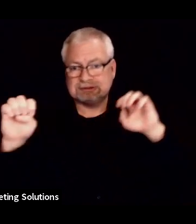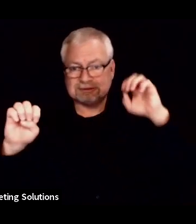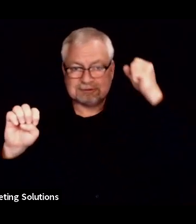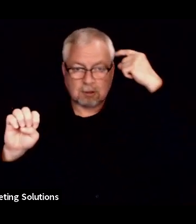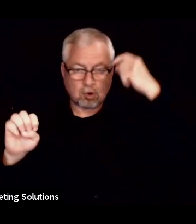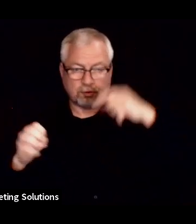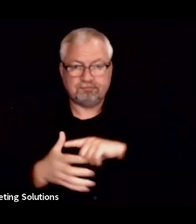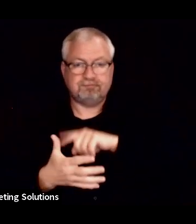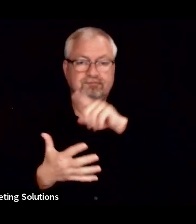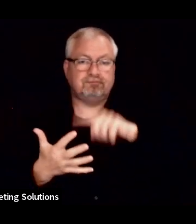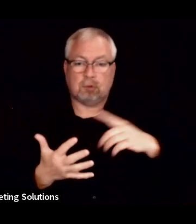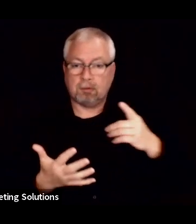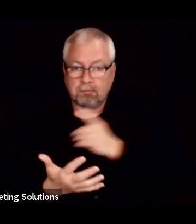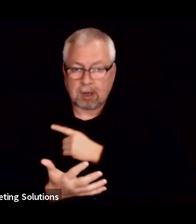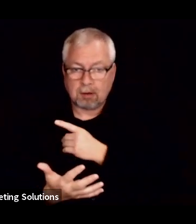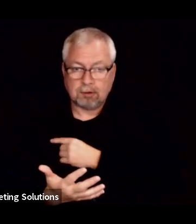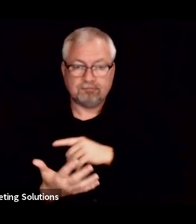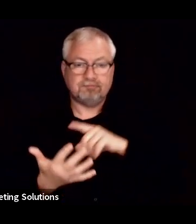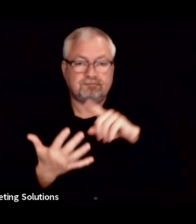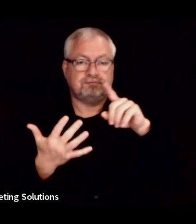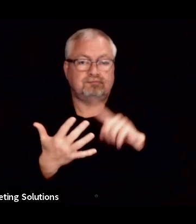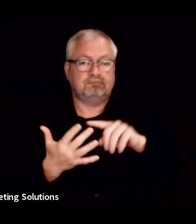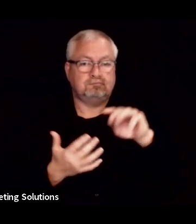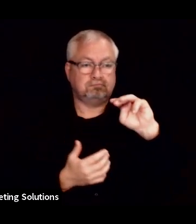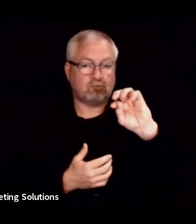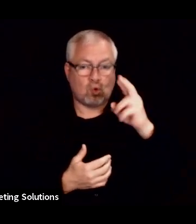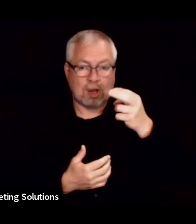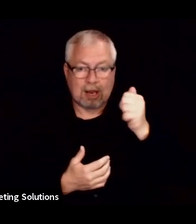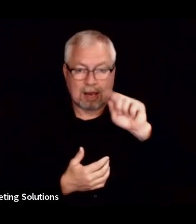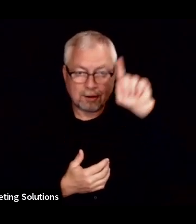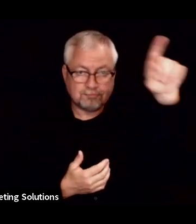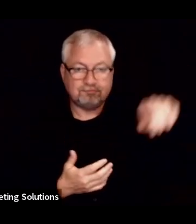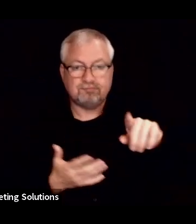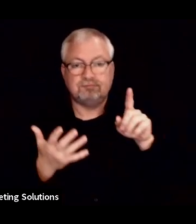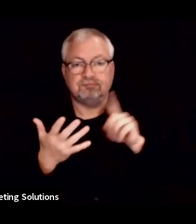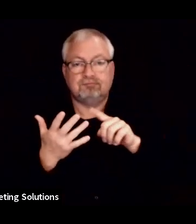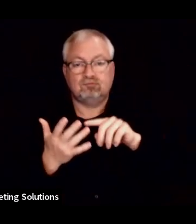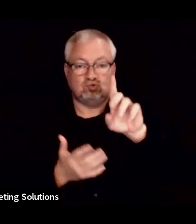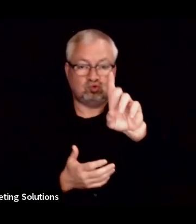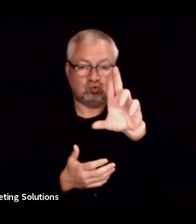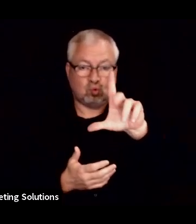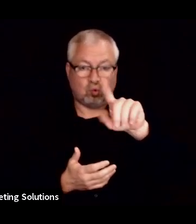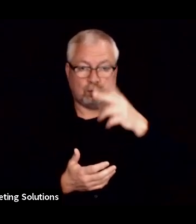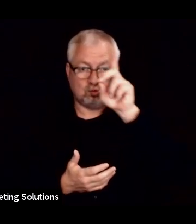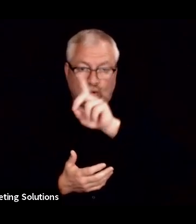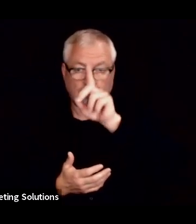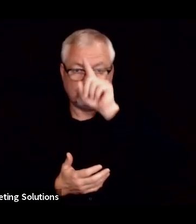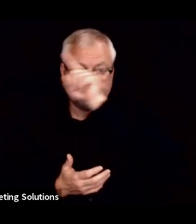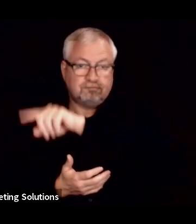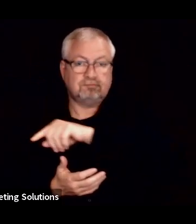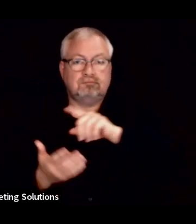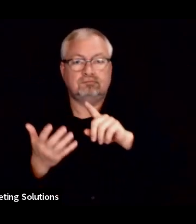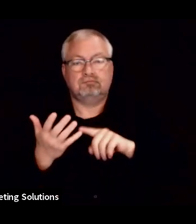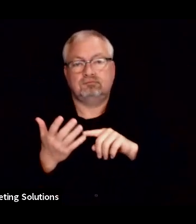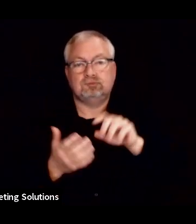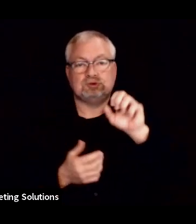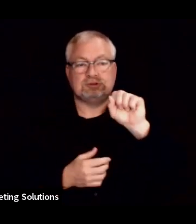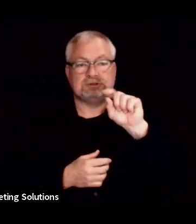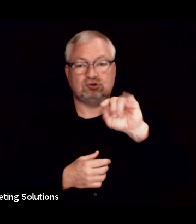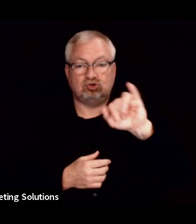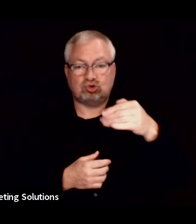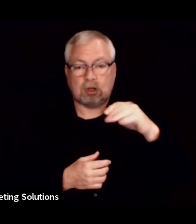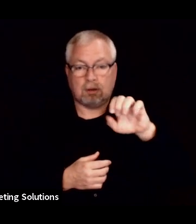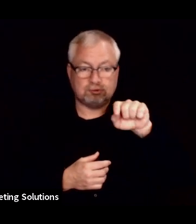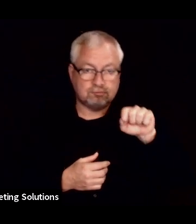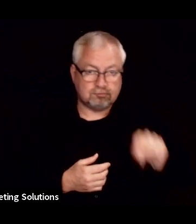Duluth, Faribault, and St. James, and the specific addresses are on the press release. And as